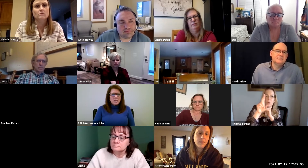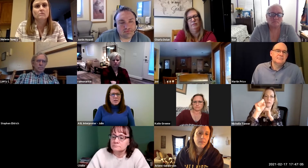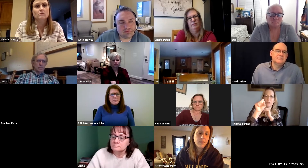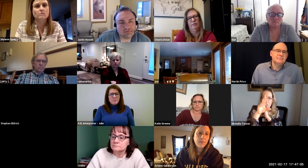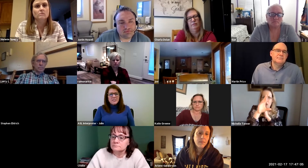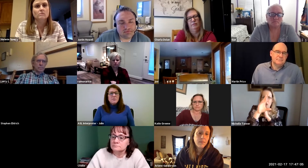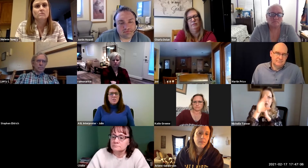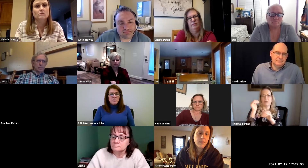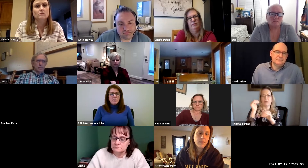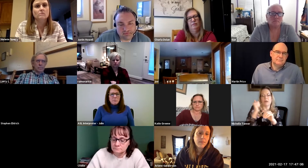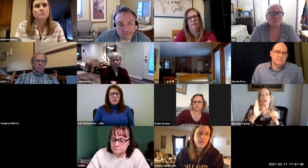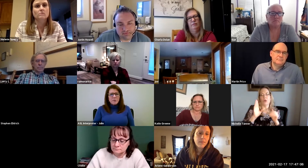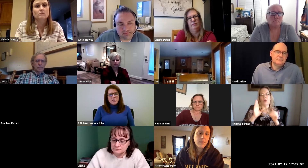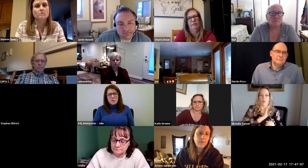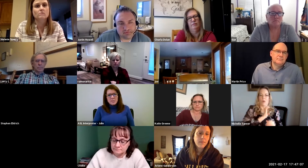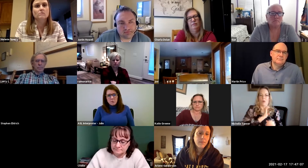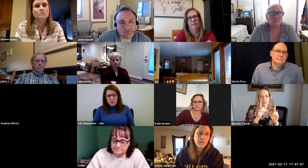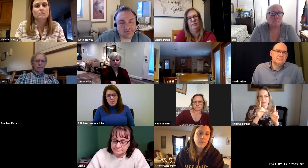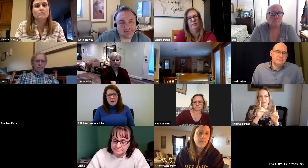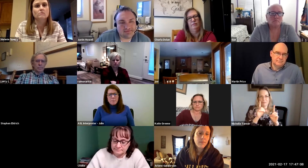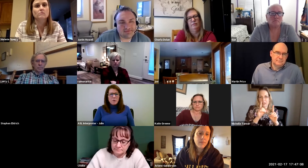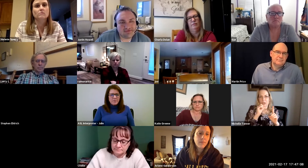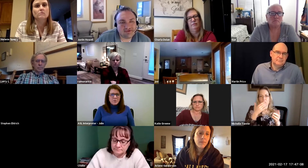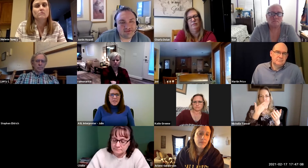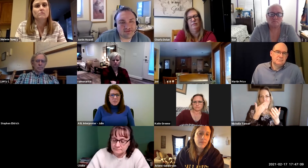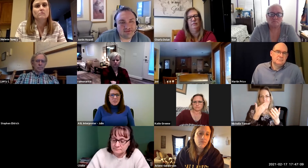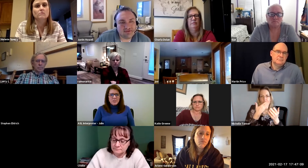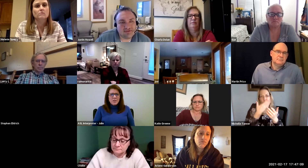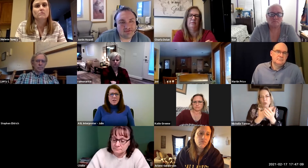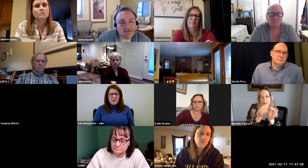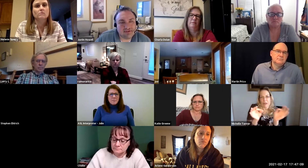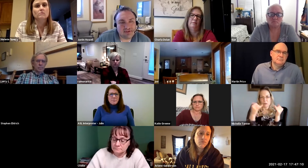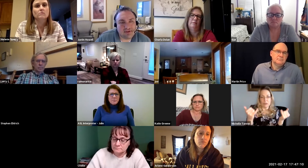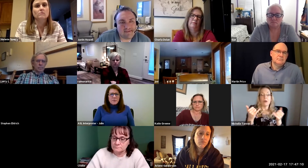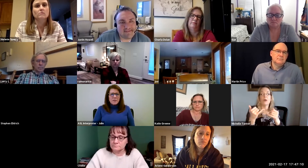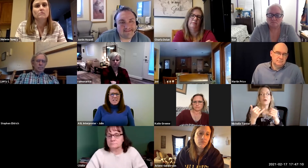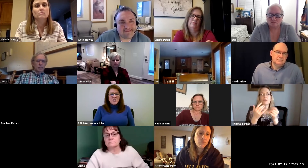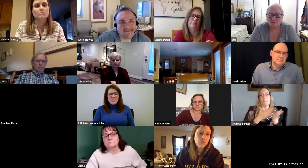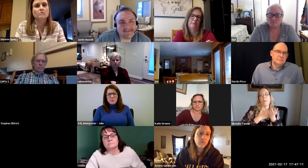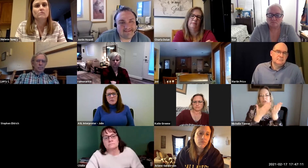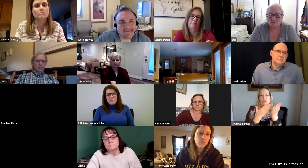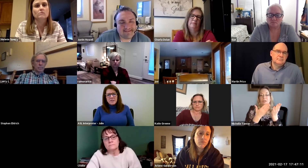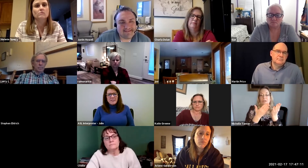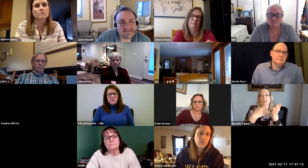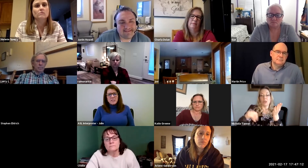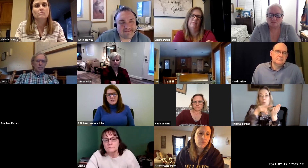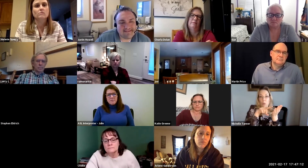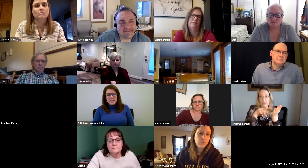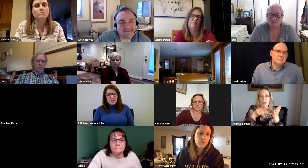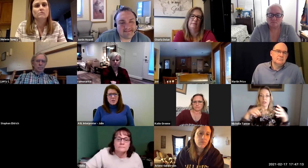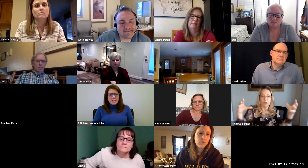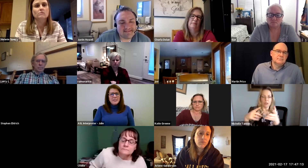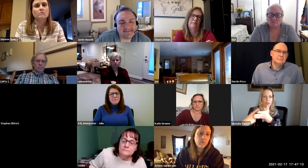language fits. You're right, we were under USOR and the Board of Education. And so it doesn't really fit, the language doesn't